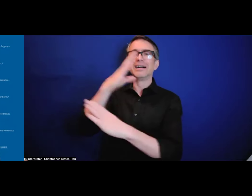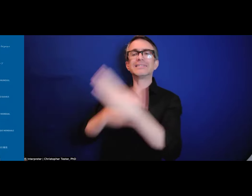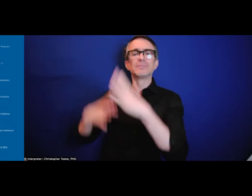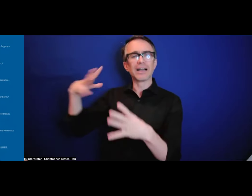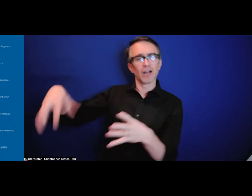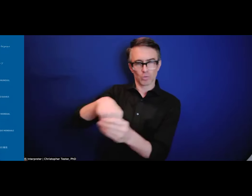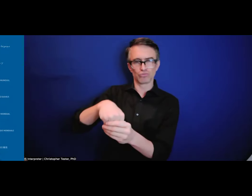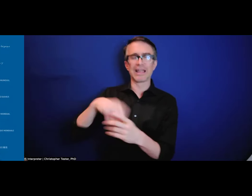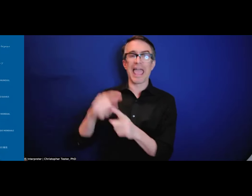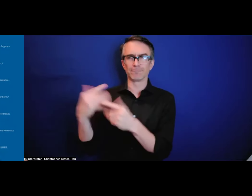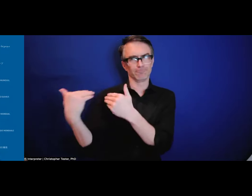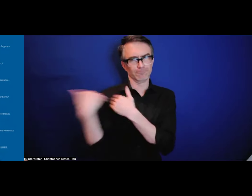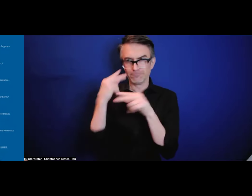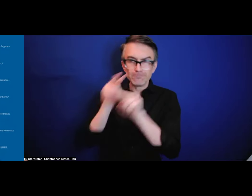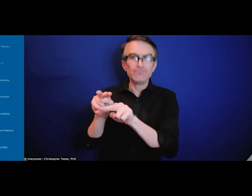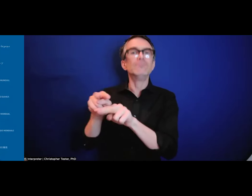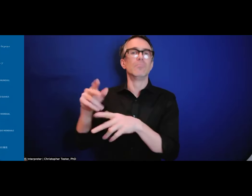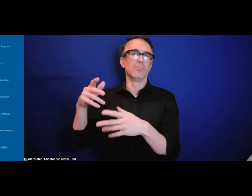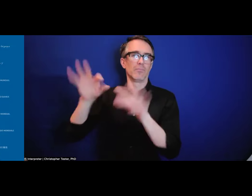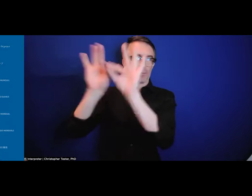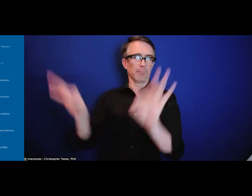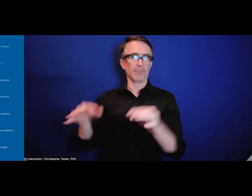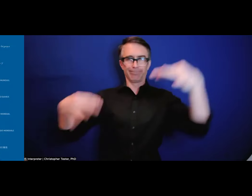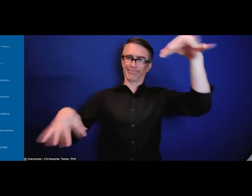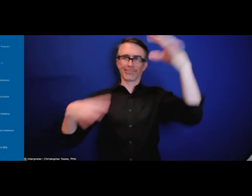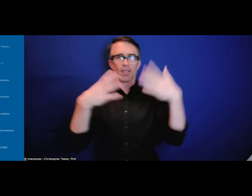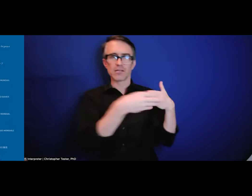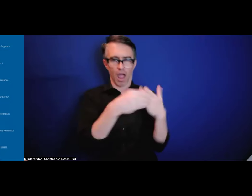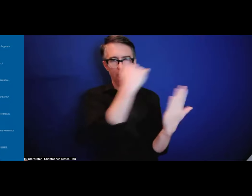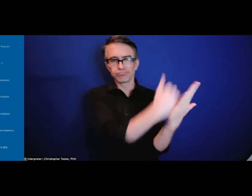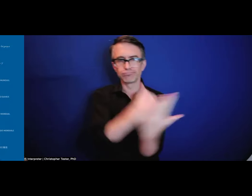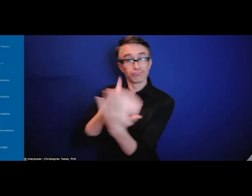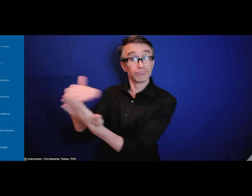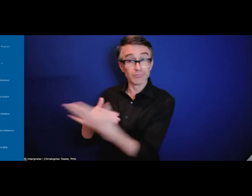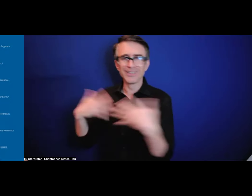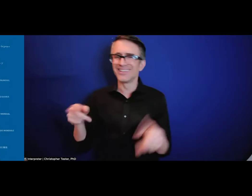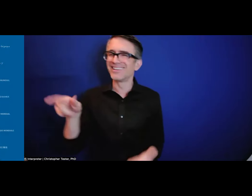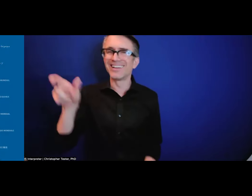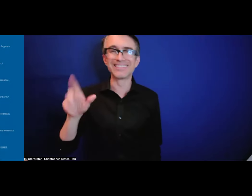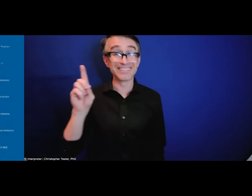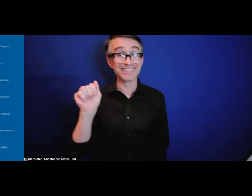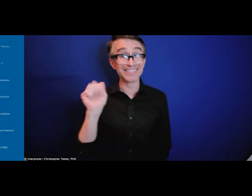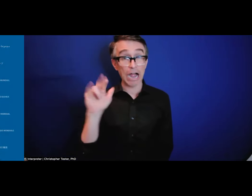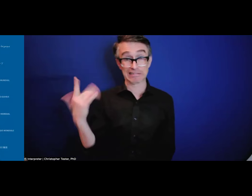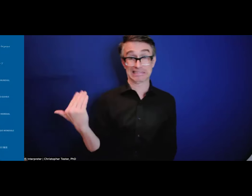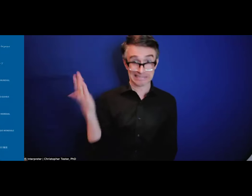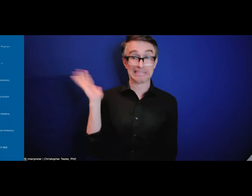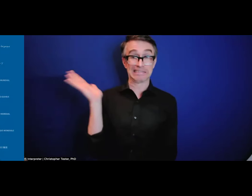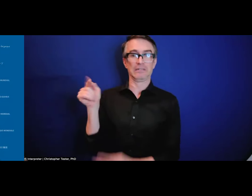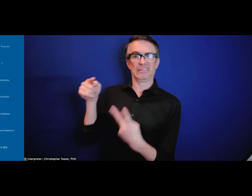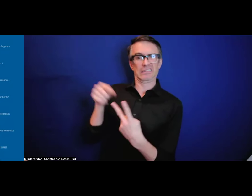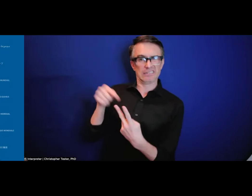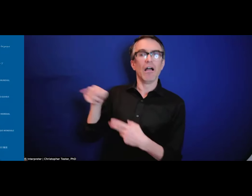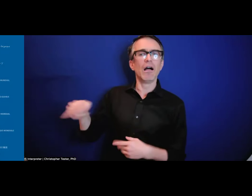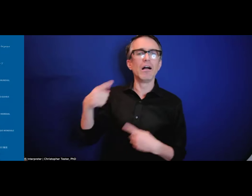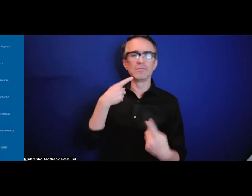and universal access across all of our operations. These institutional frameworks have been pivotal for the way we do work at the